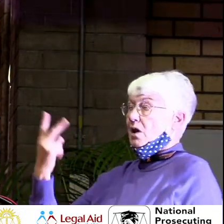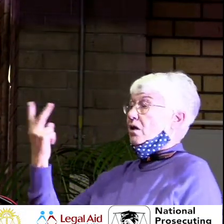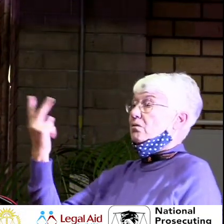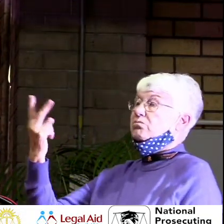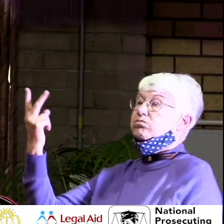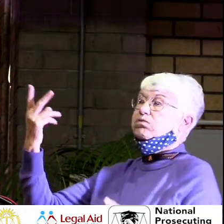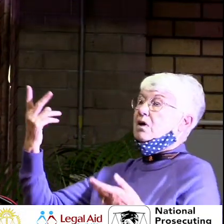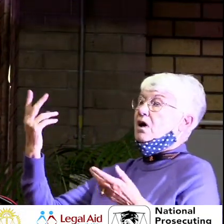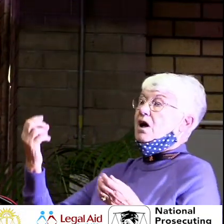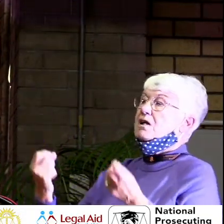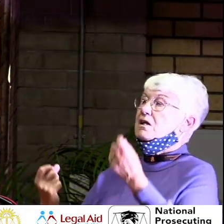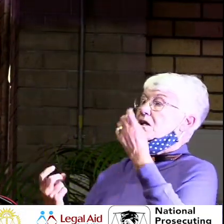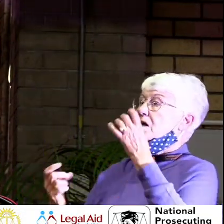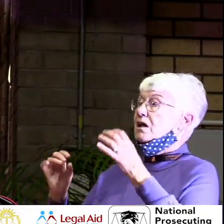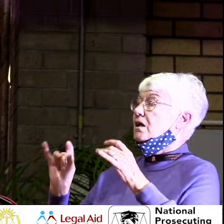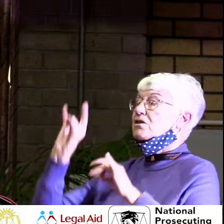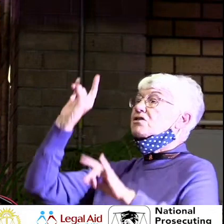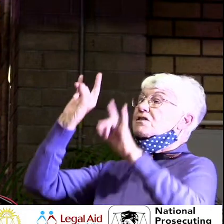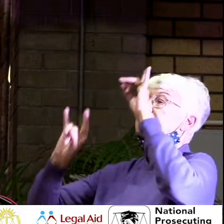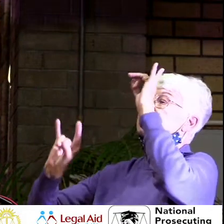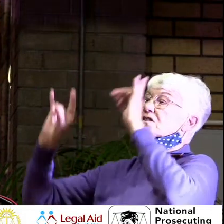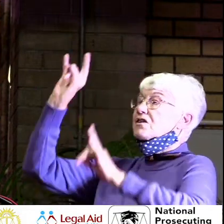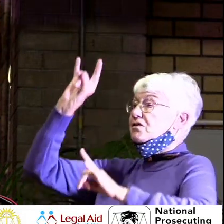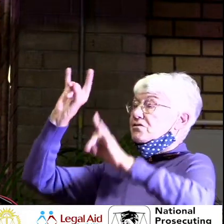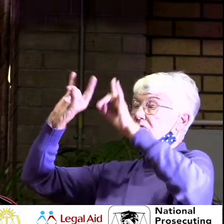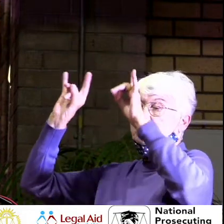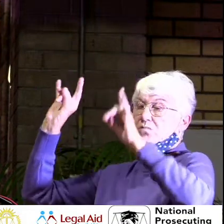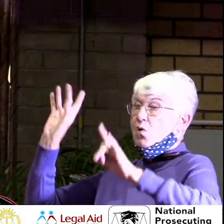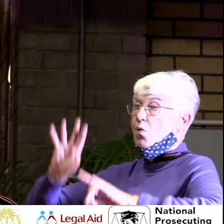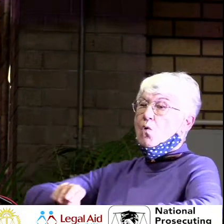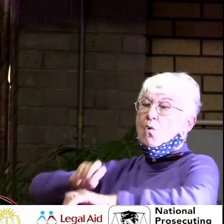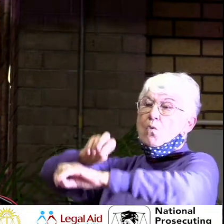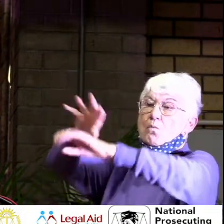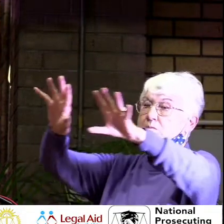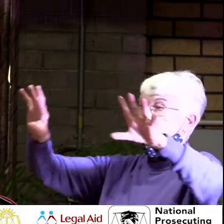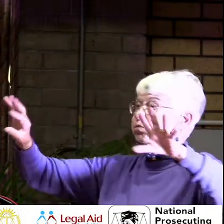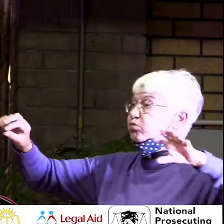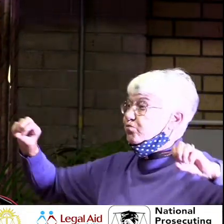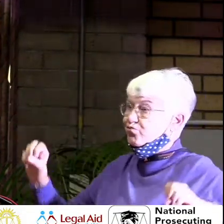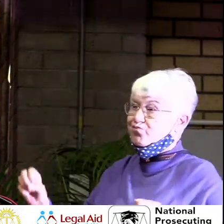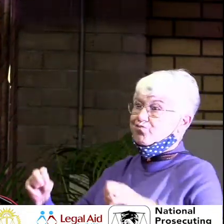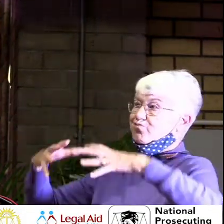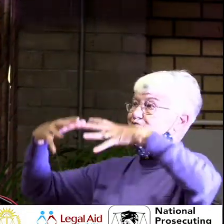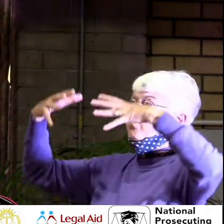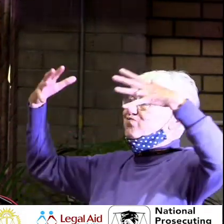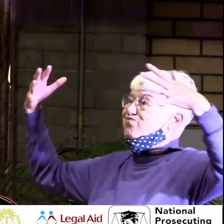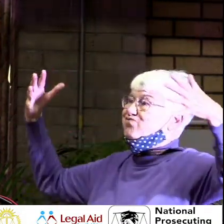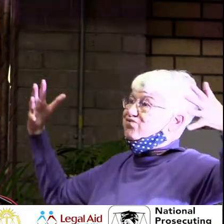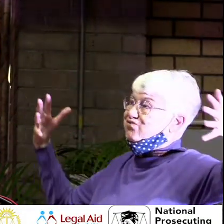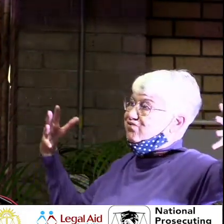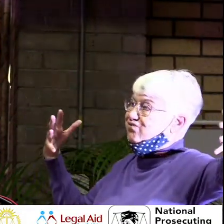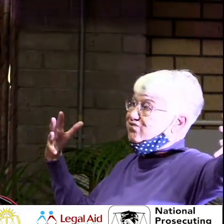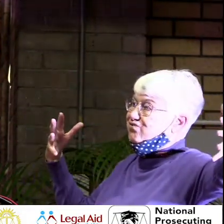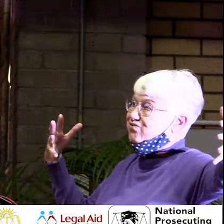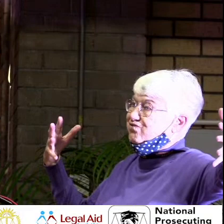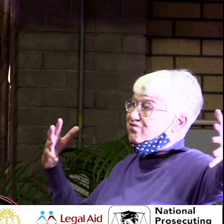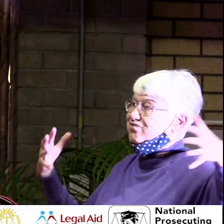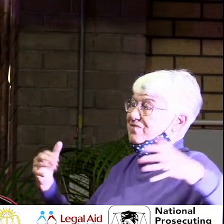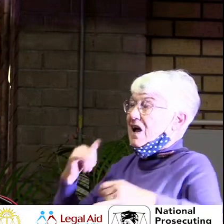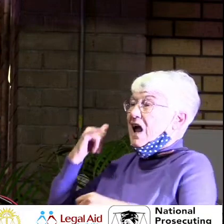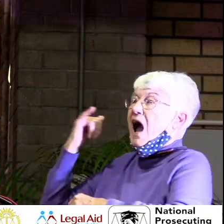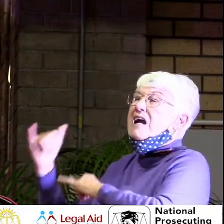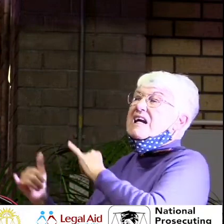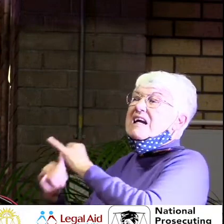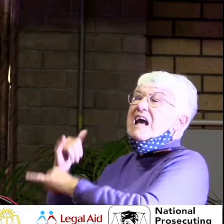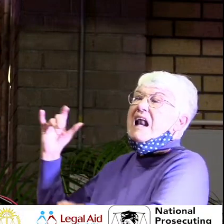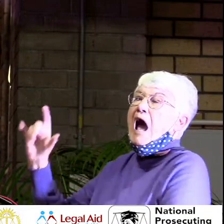rate. There's a population explosion taking place in Delft. So the outcry is there, and we